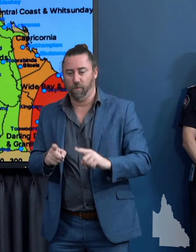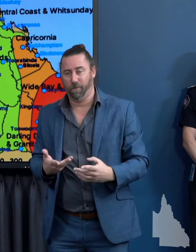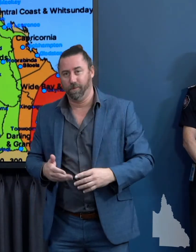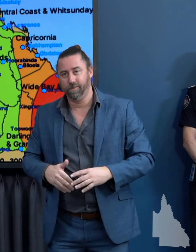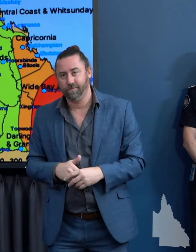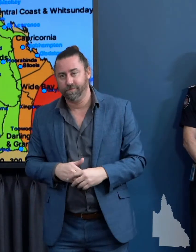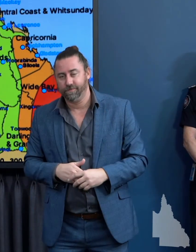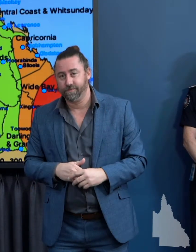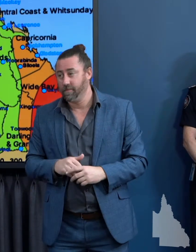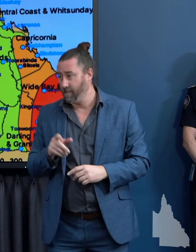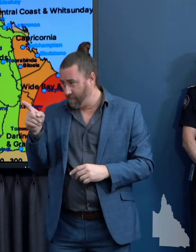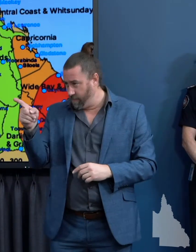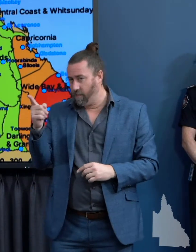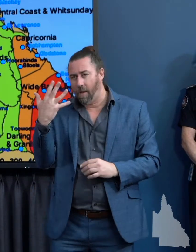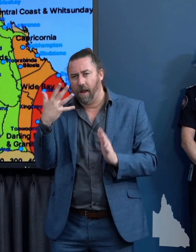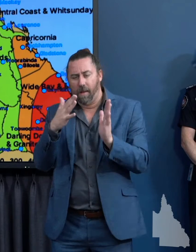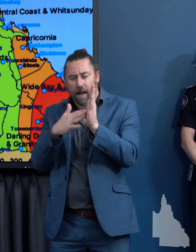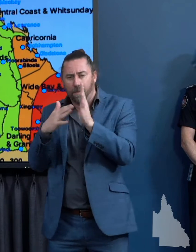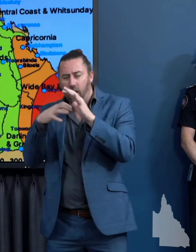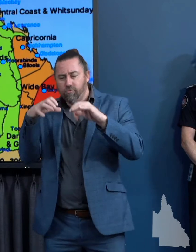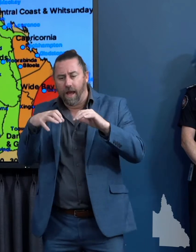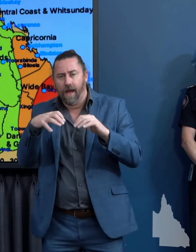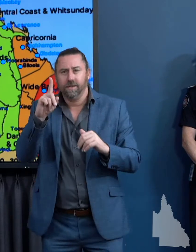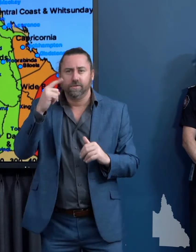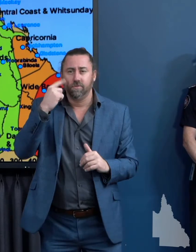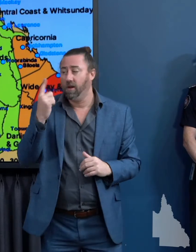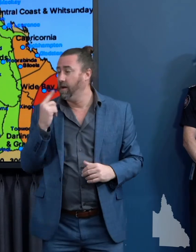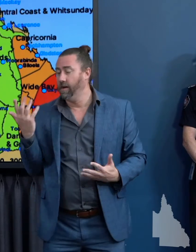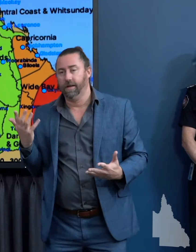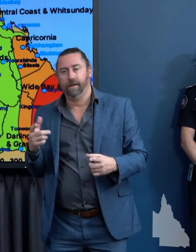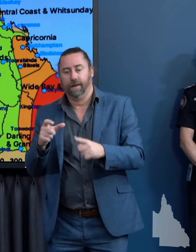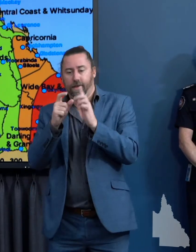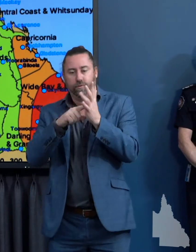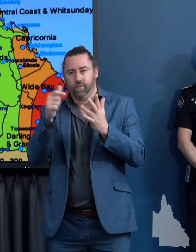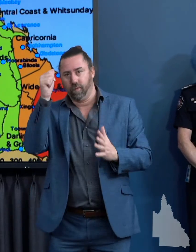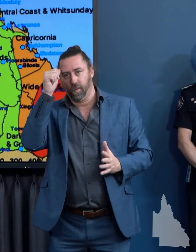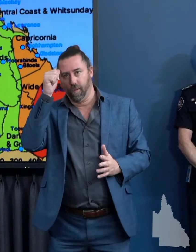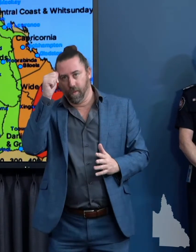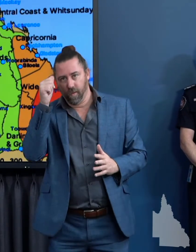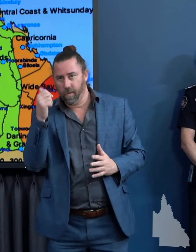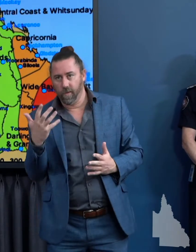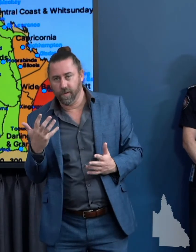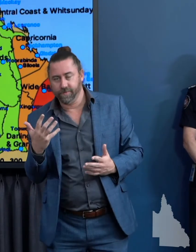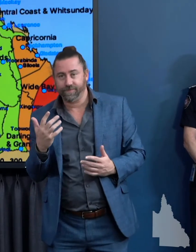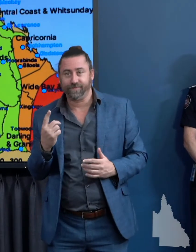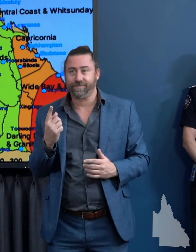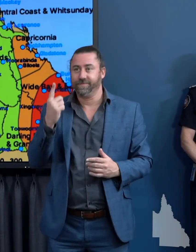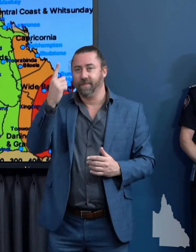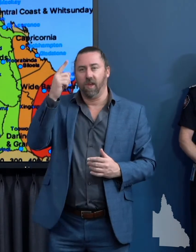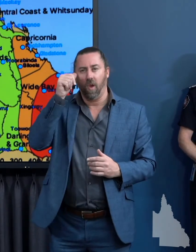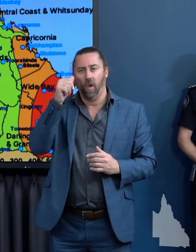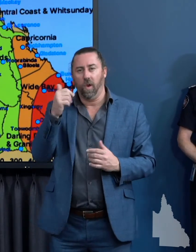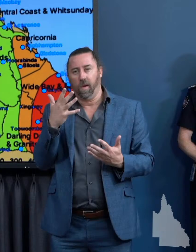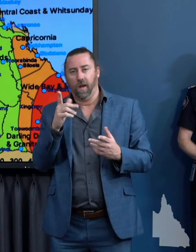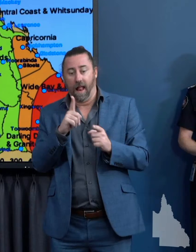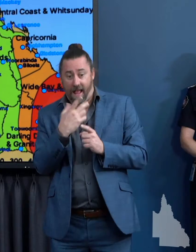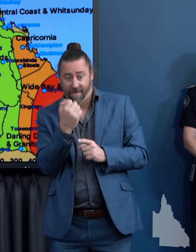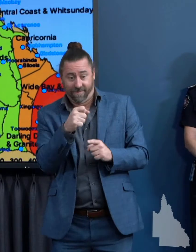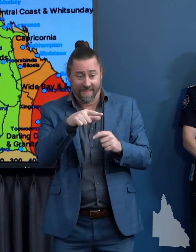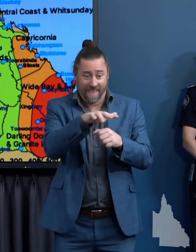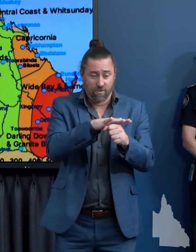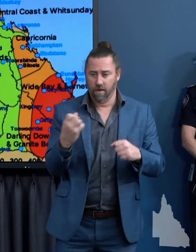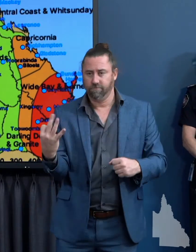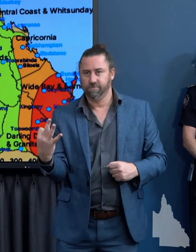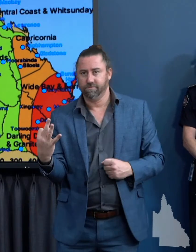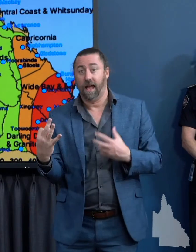of rainfall, is that what you were after? It's very difficult to say. We like to call these sort of hit and miss storms. So in terms